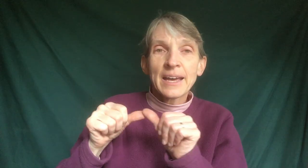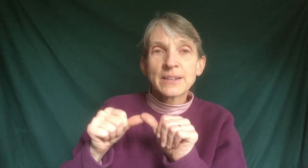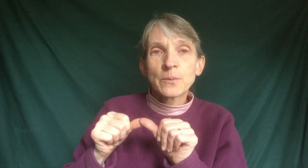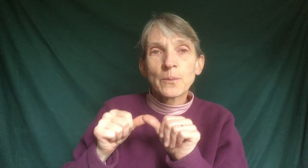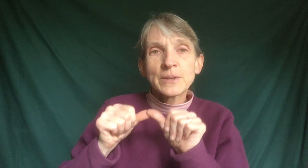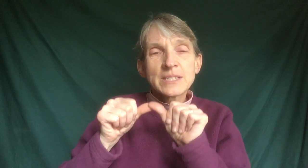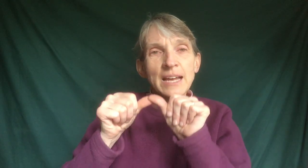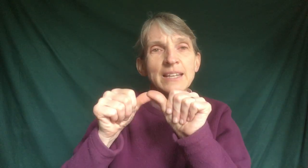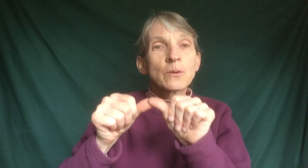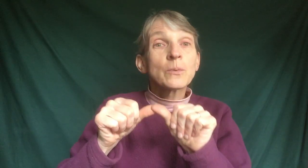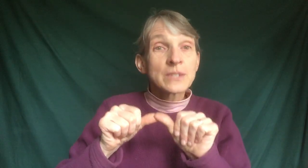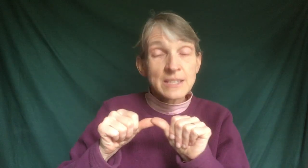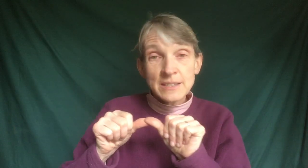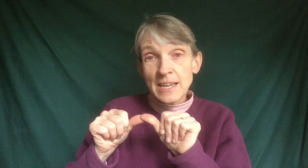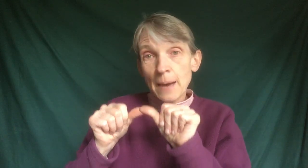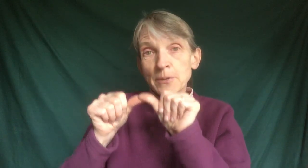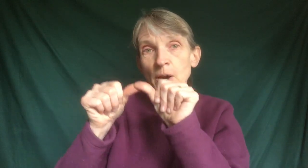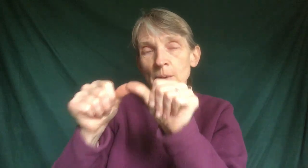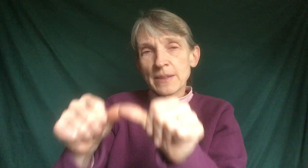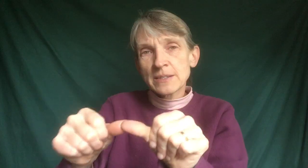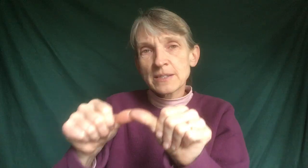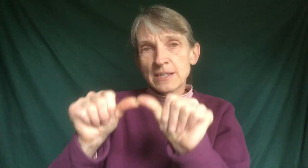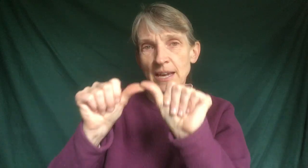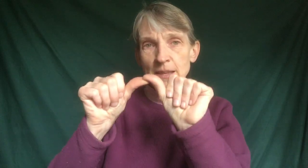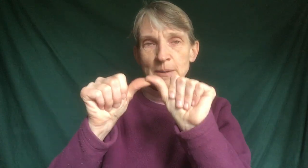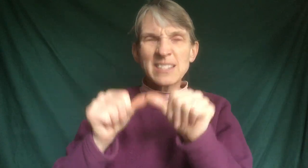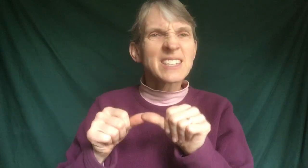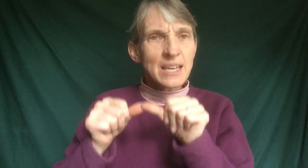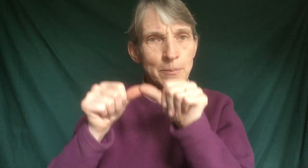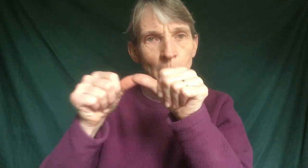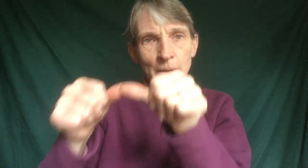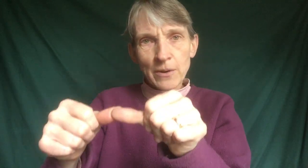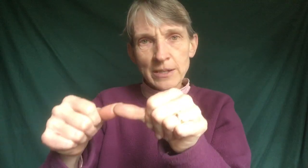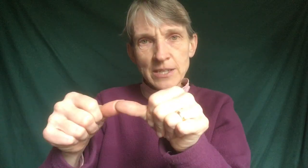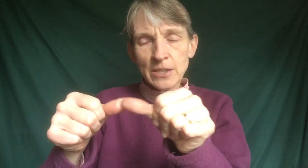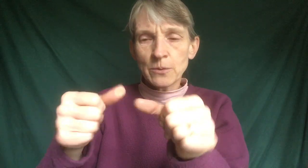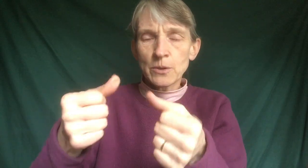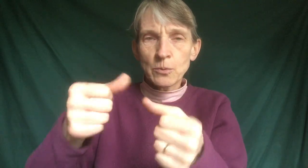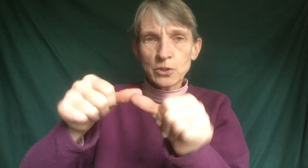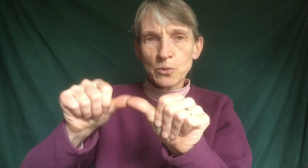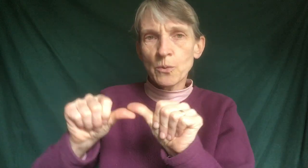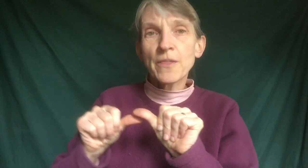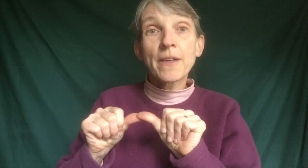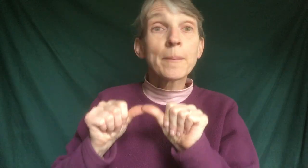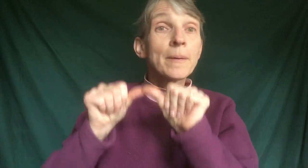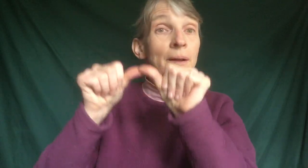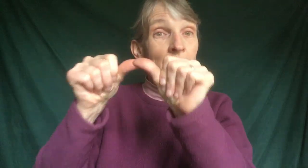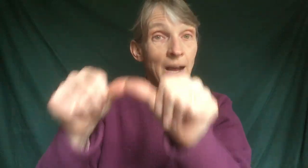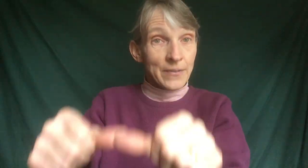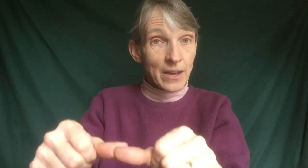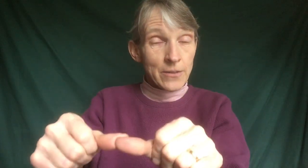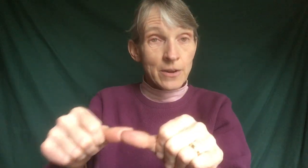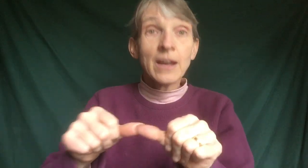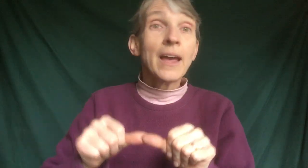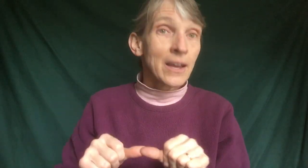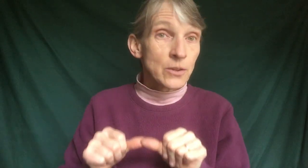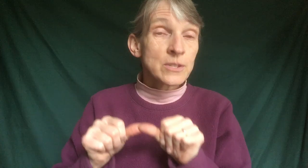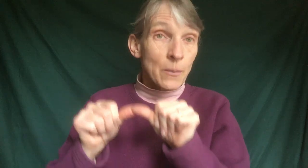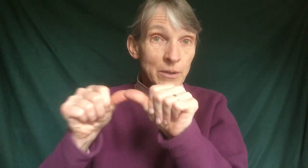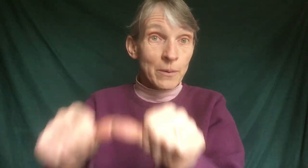And one sign, the seeds kept going. This is a sign that means to keep going or continue. You push with one thumb on the other. You can use that when you want to